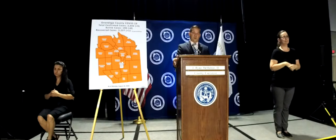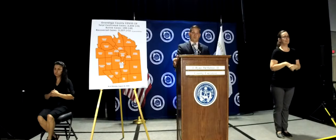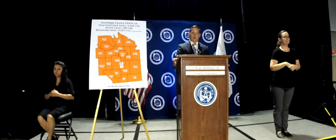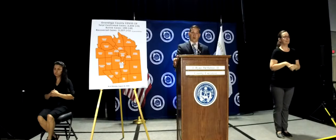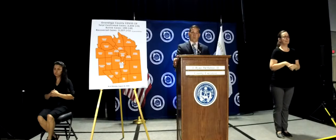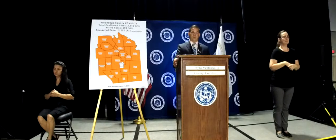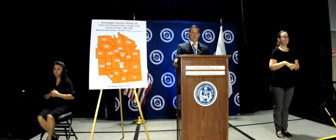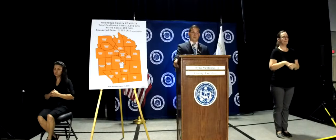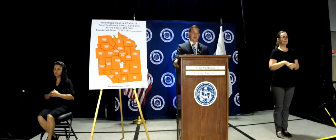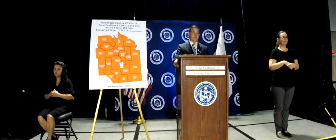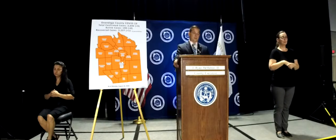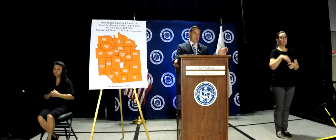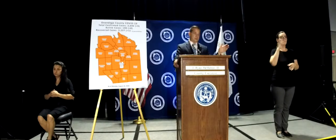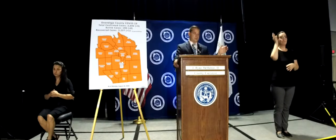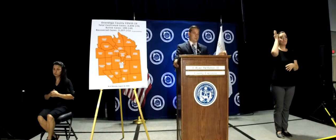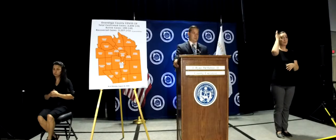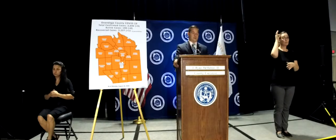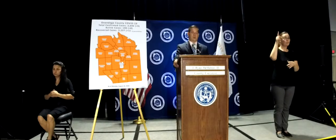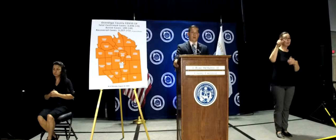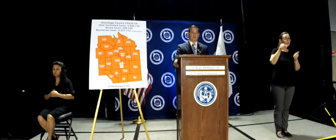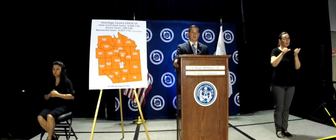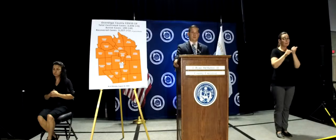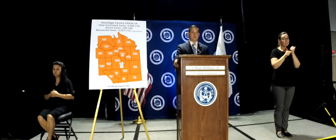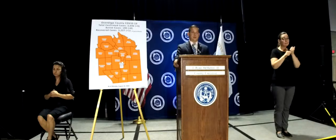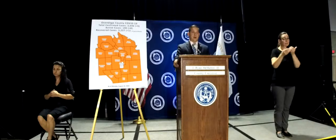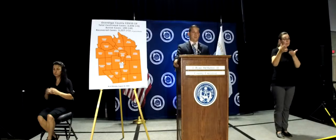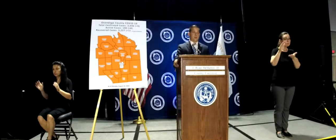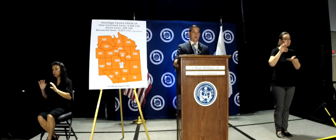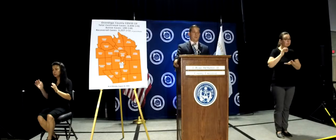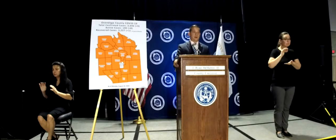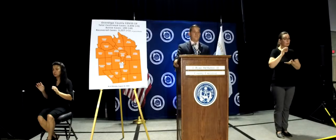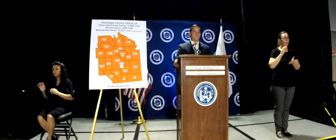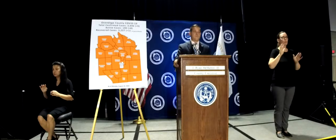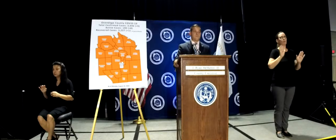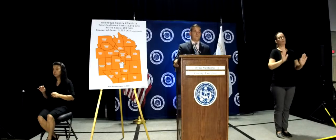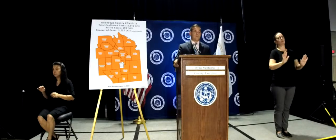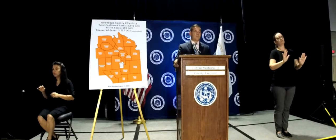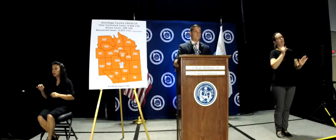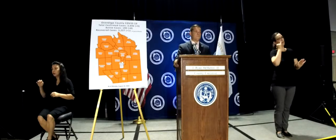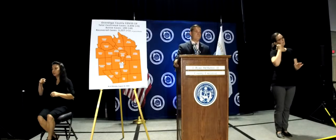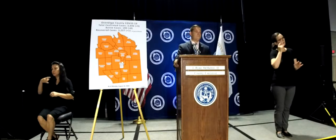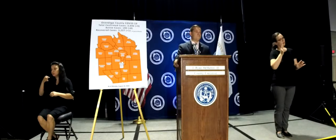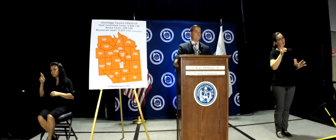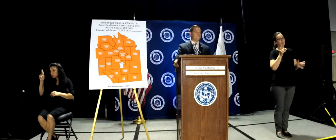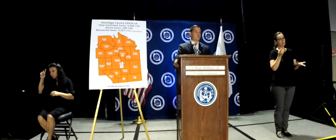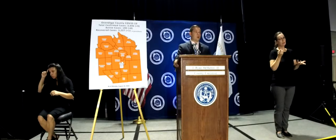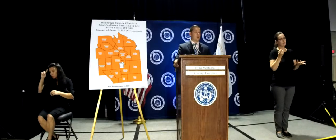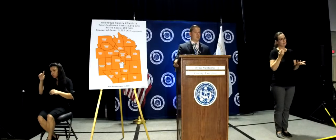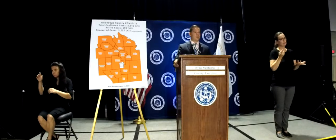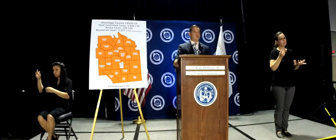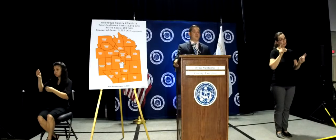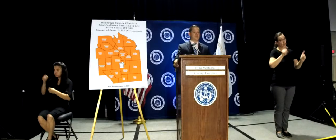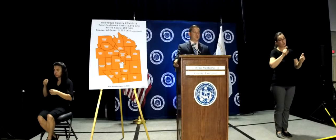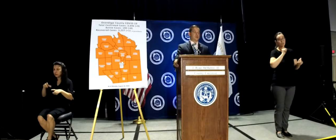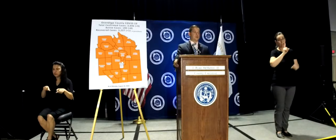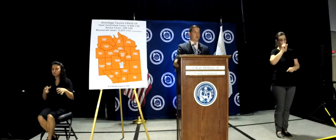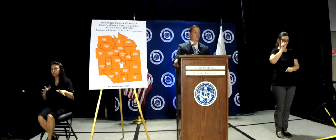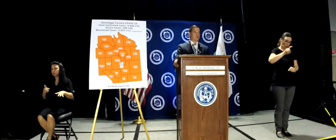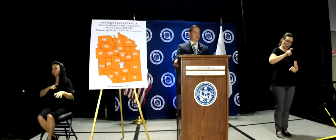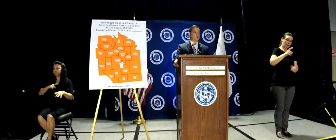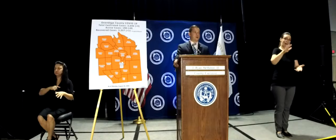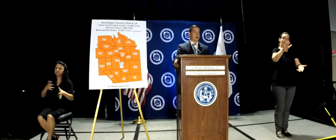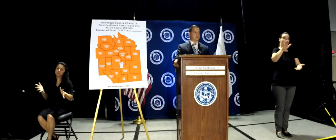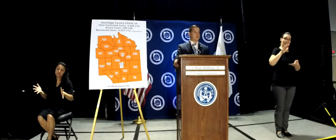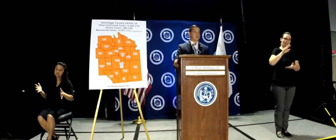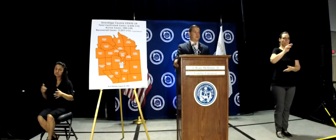if we get federal help within that time, then that's great. That's what should have happened back in May. When is that coming? The legislature's going to